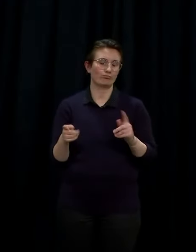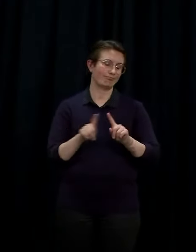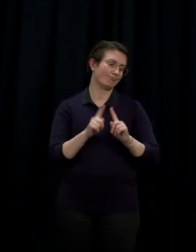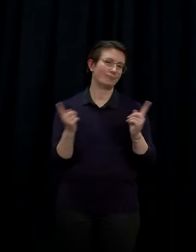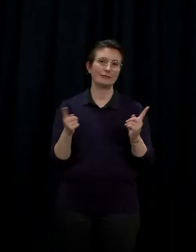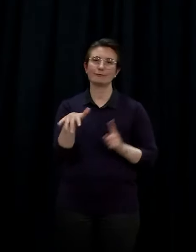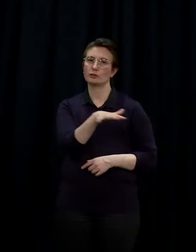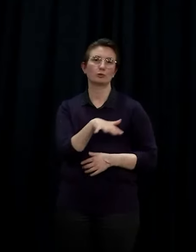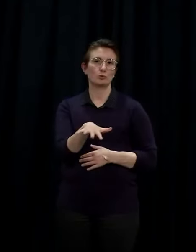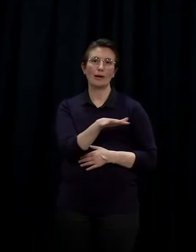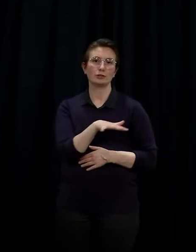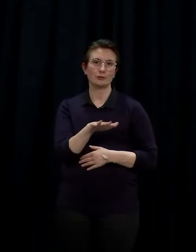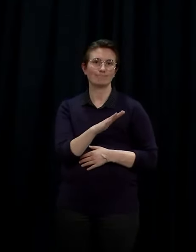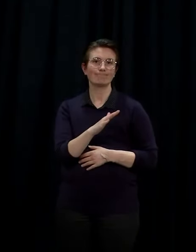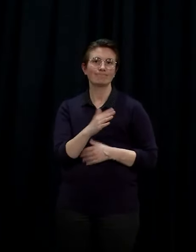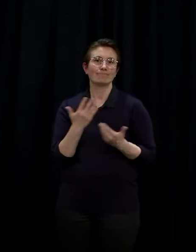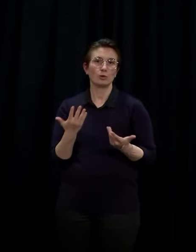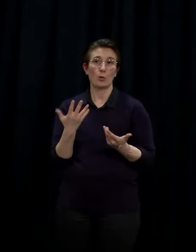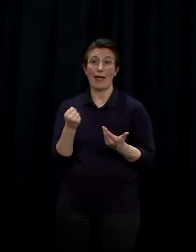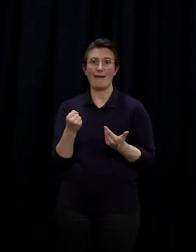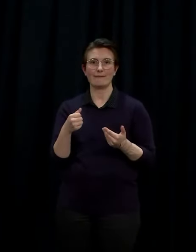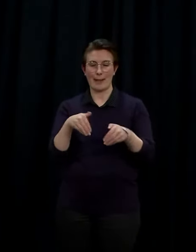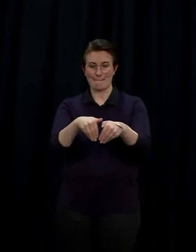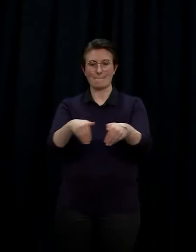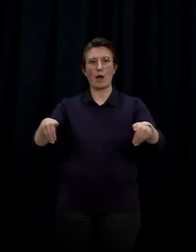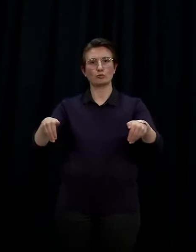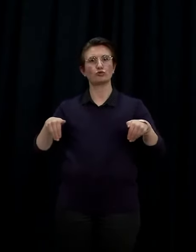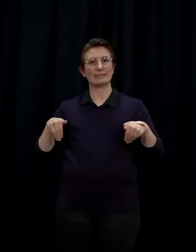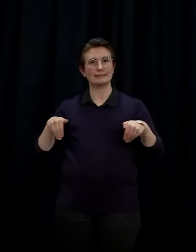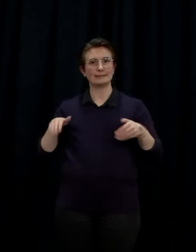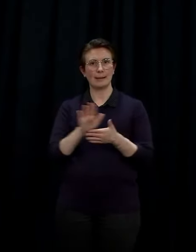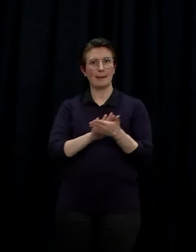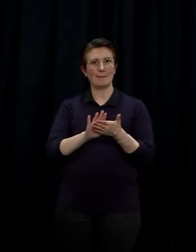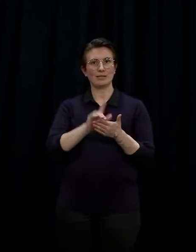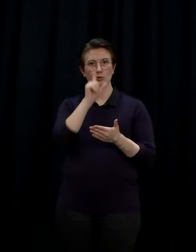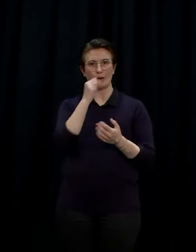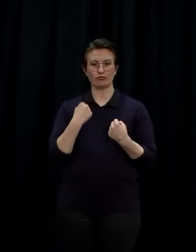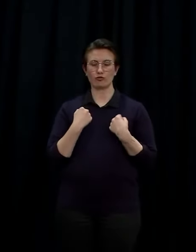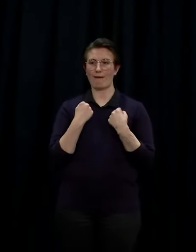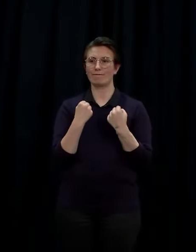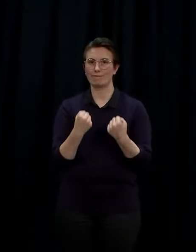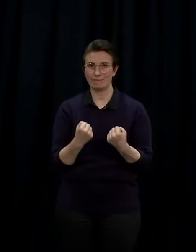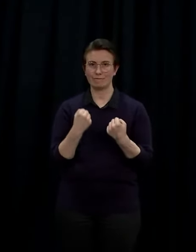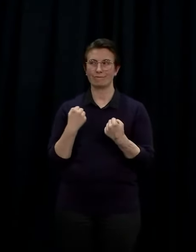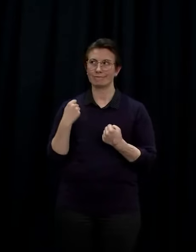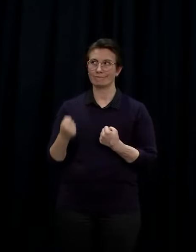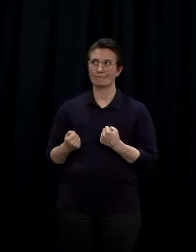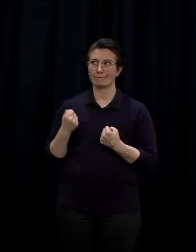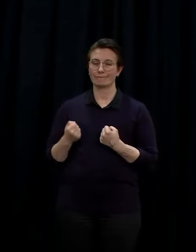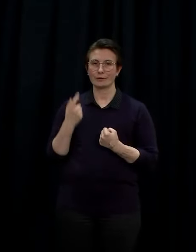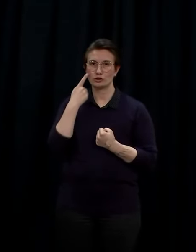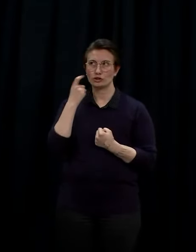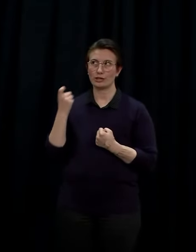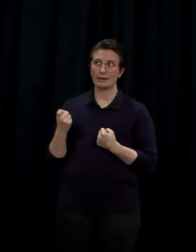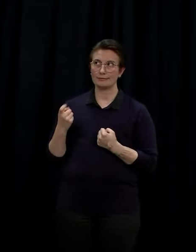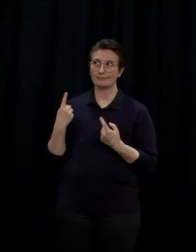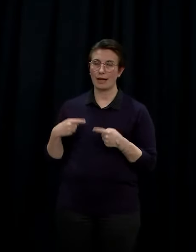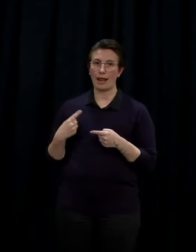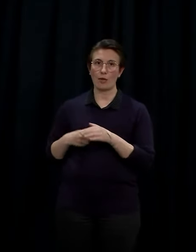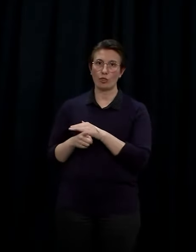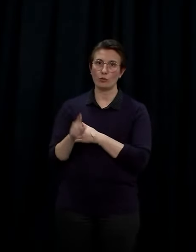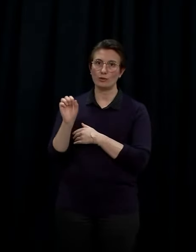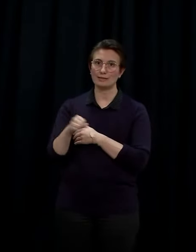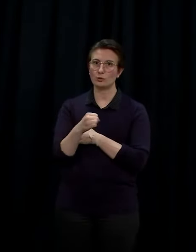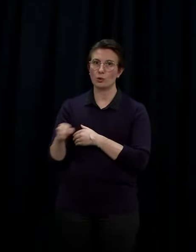you've been able to have regional movement. Under 3 and 4, regional movement is not allowed under either of those